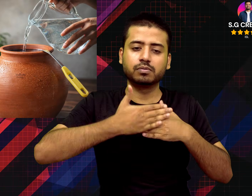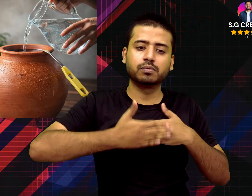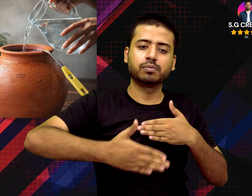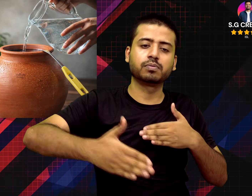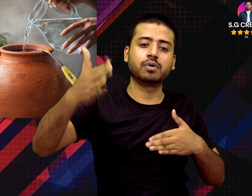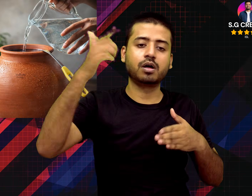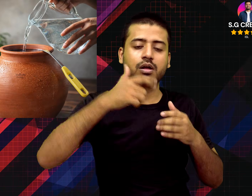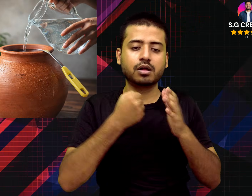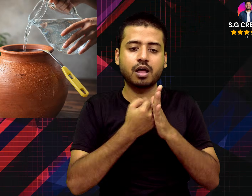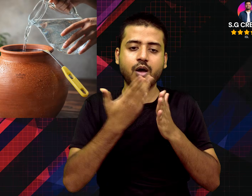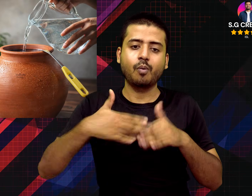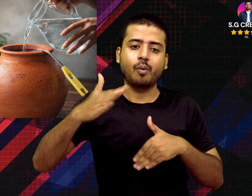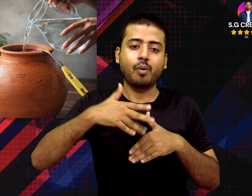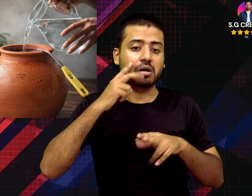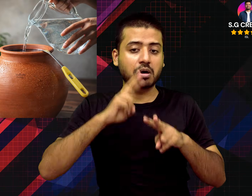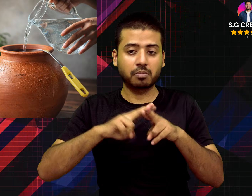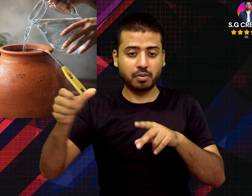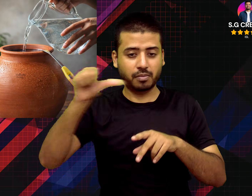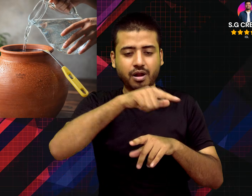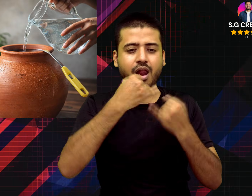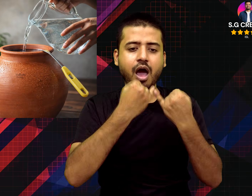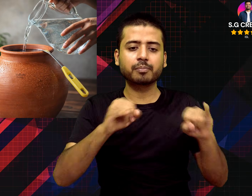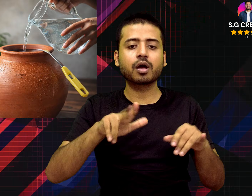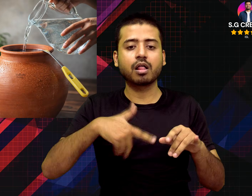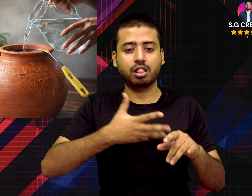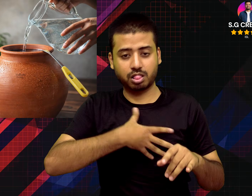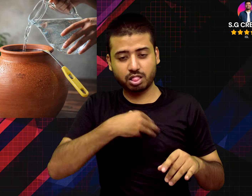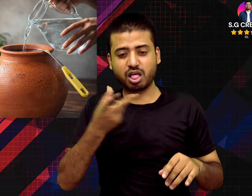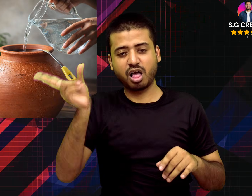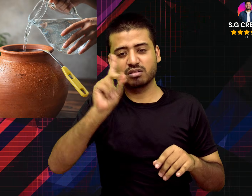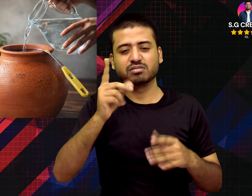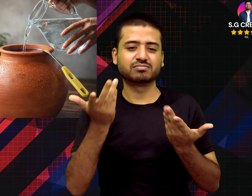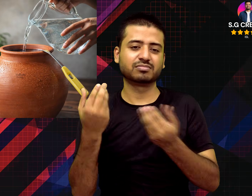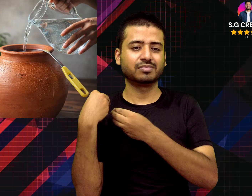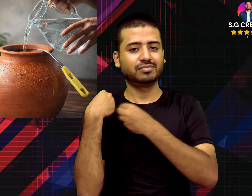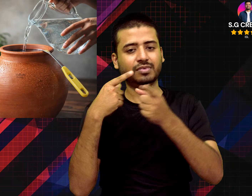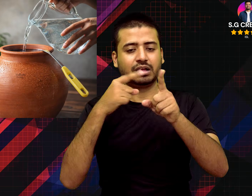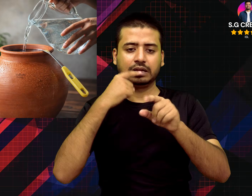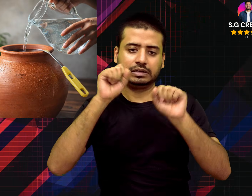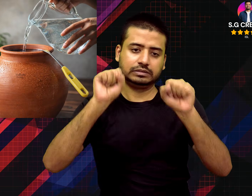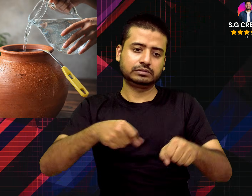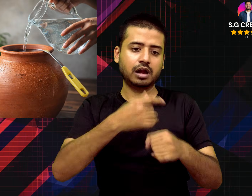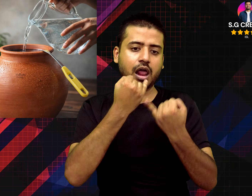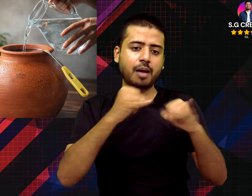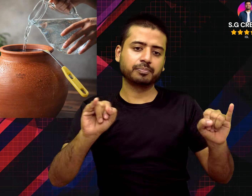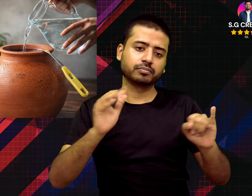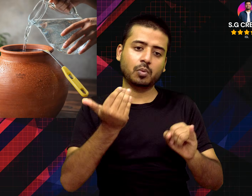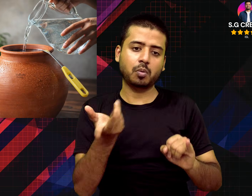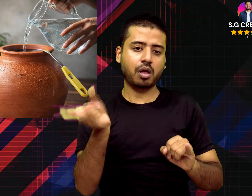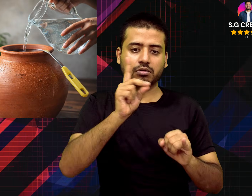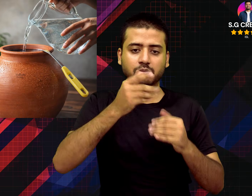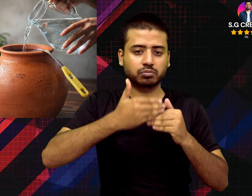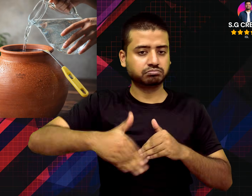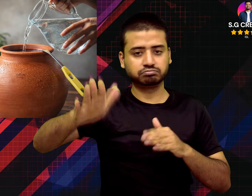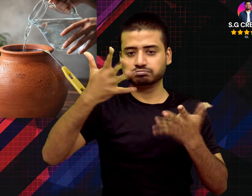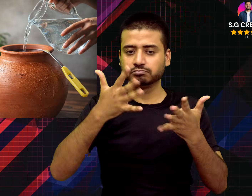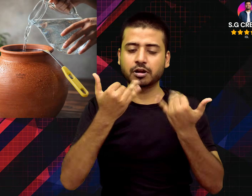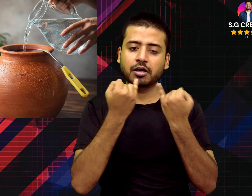pot with unwashed hands, these oils and lipids are transferred to the exterior of the vessel. Because oil and water do